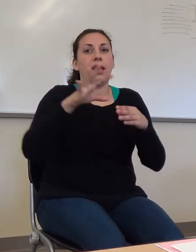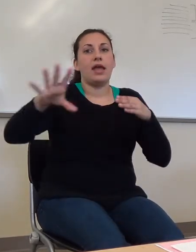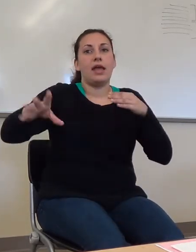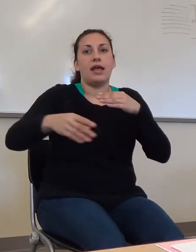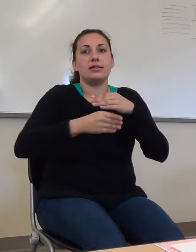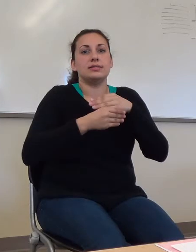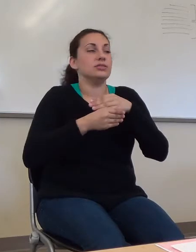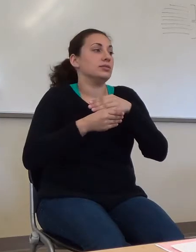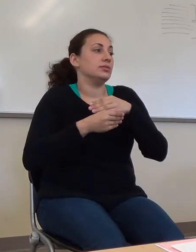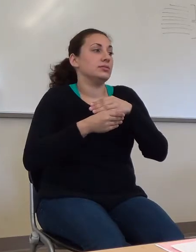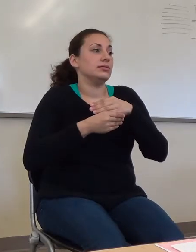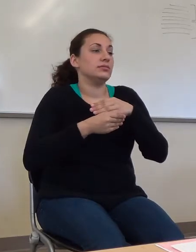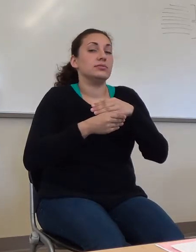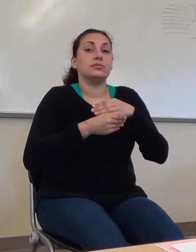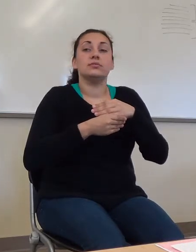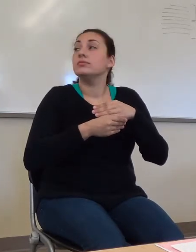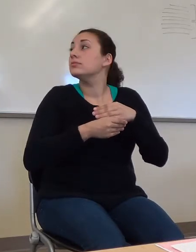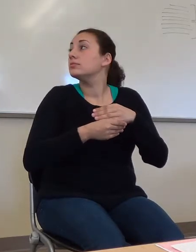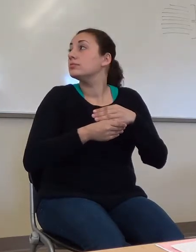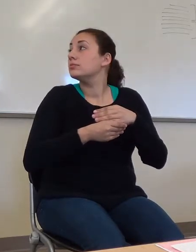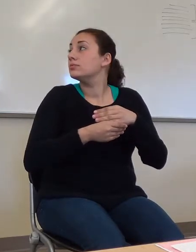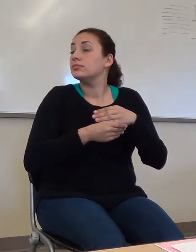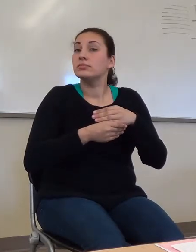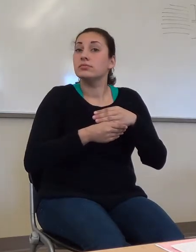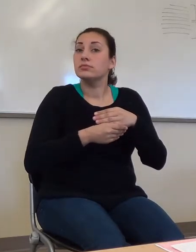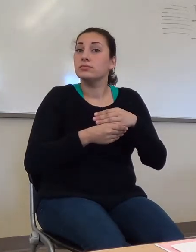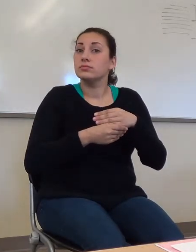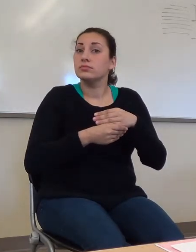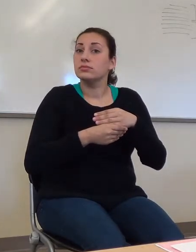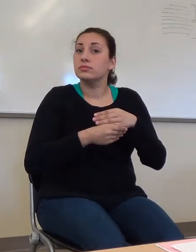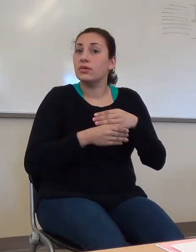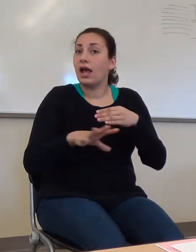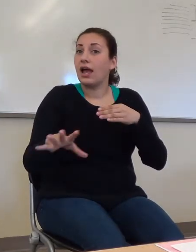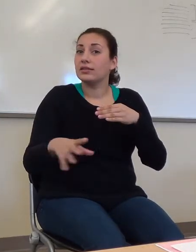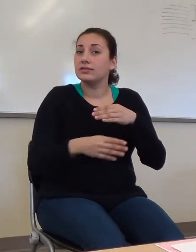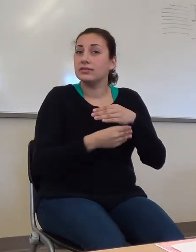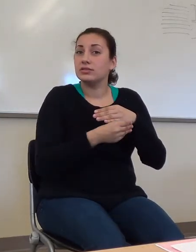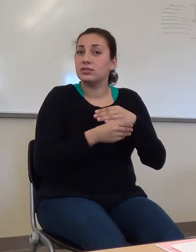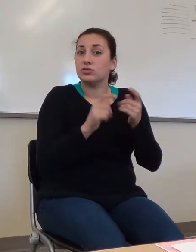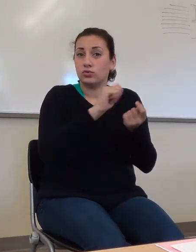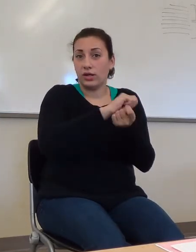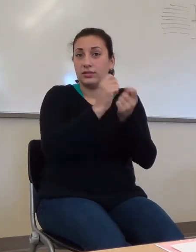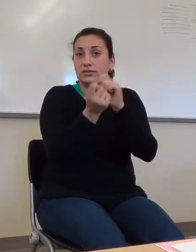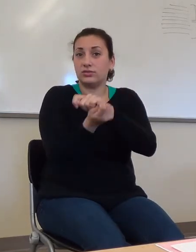addition. We've talked about those addition transitions,